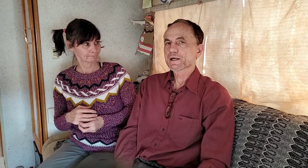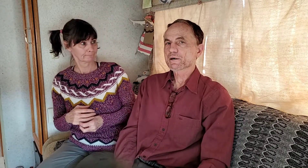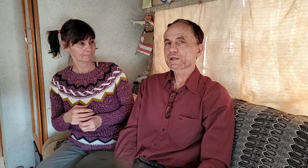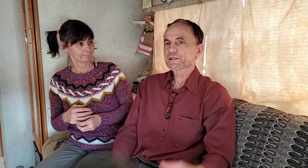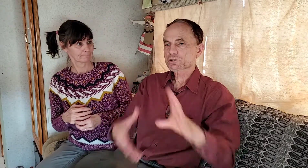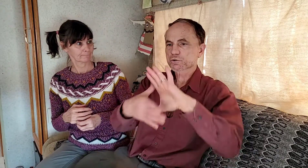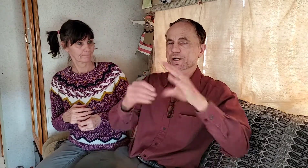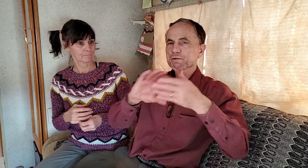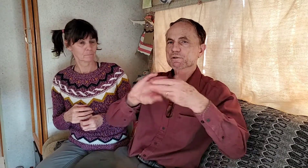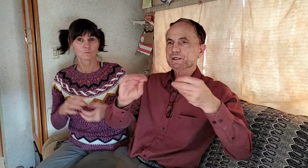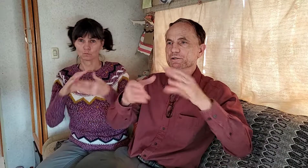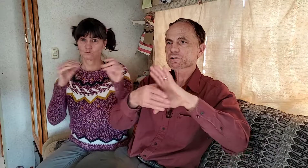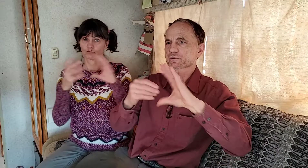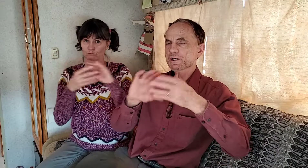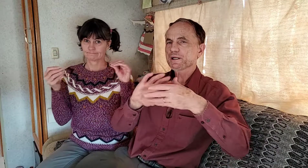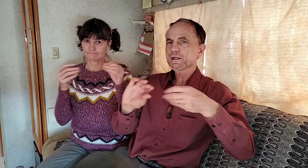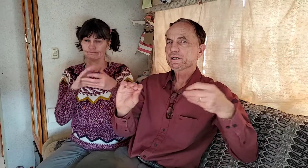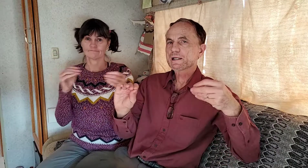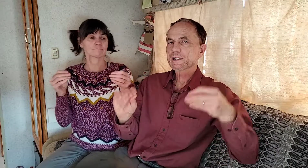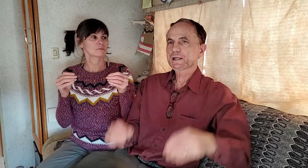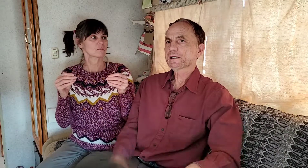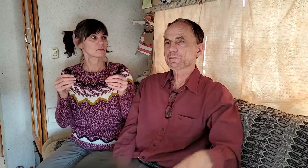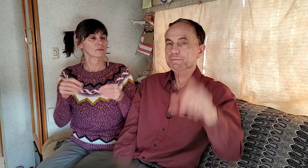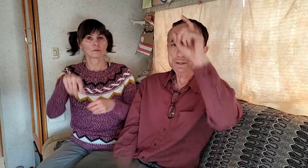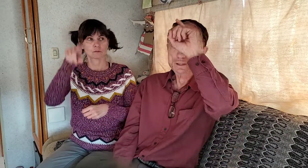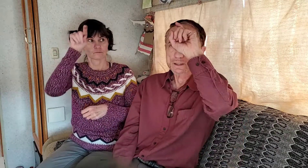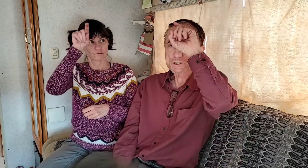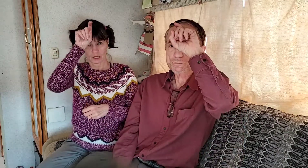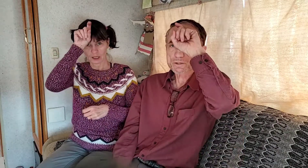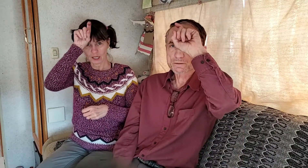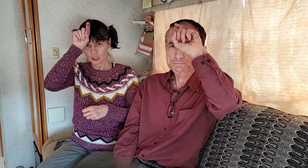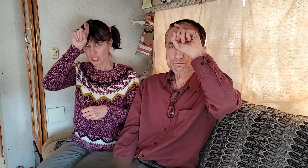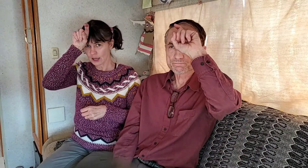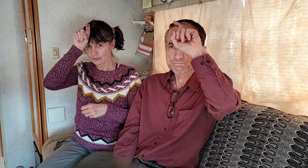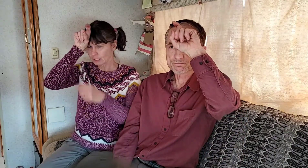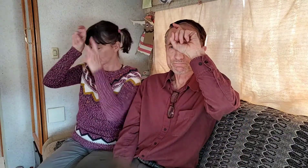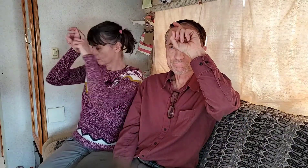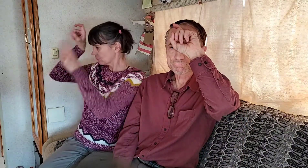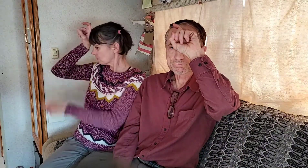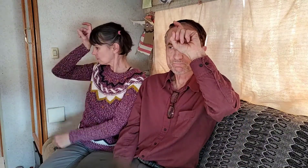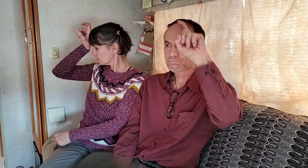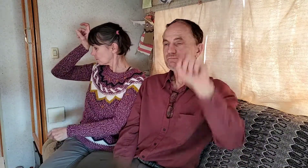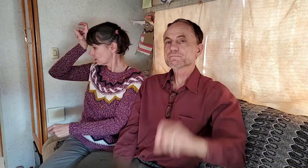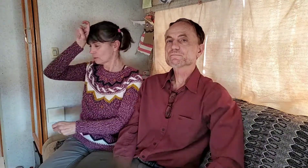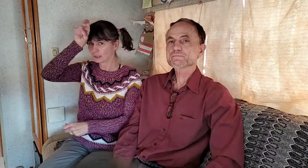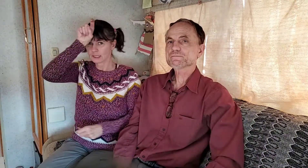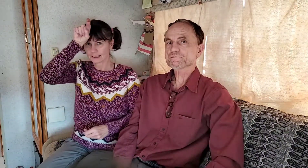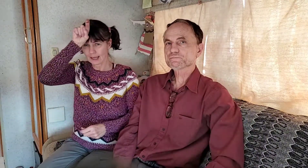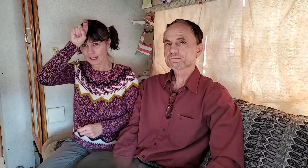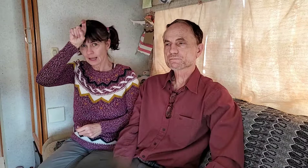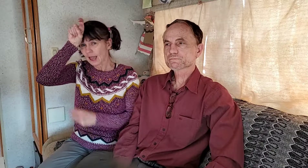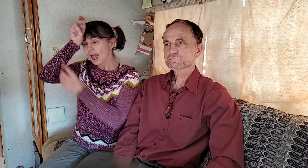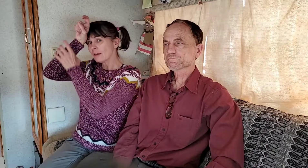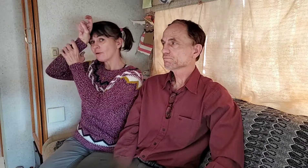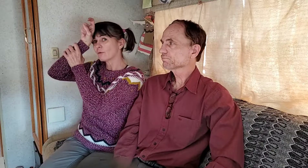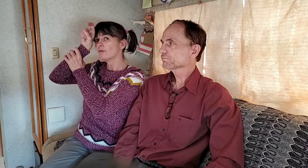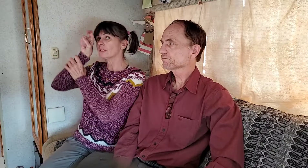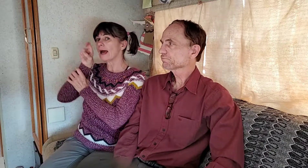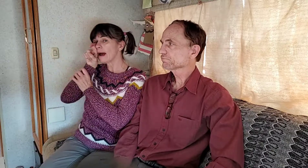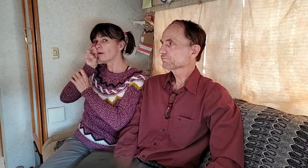okay, story. We're going to do story. Egypt. Egypt is like that. And if you move it down,